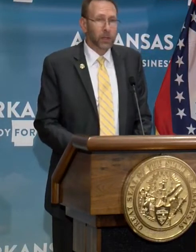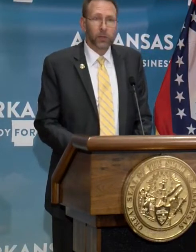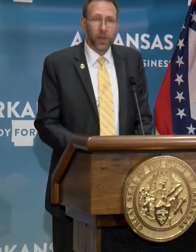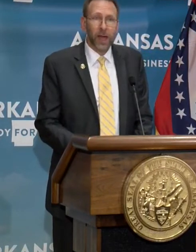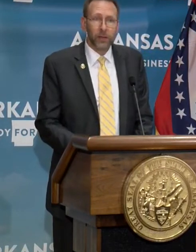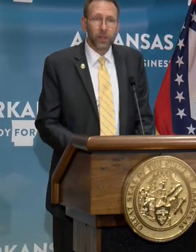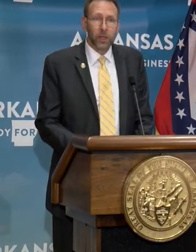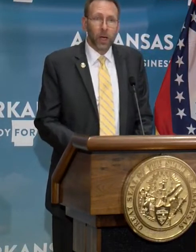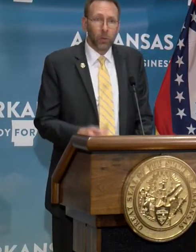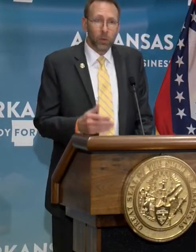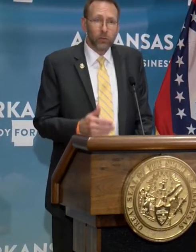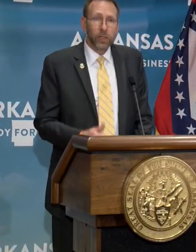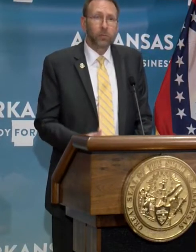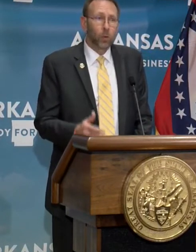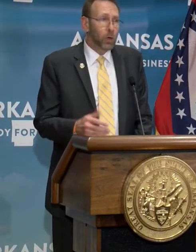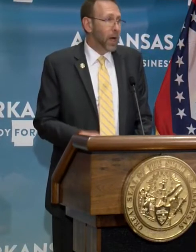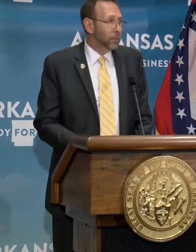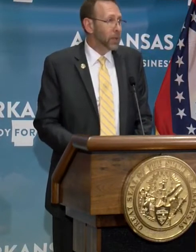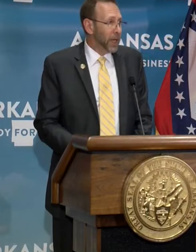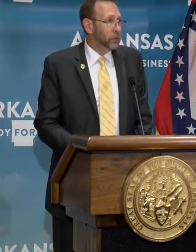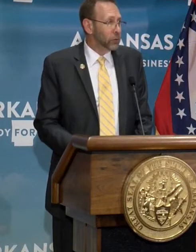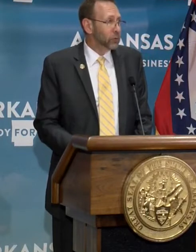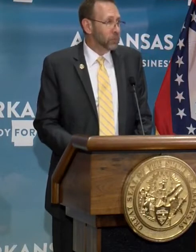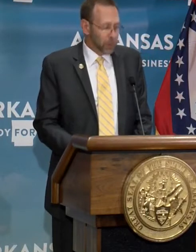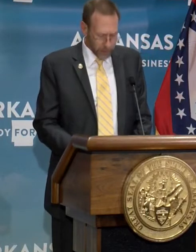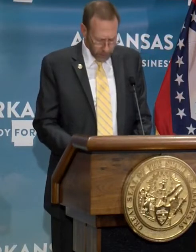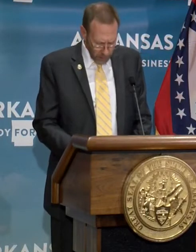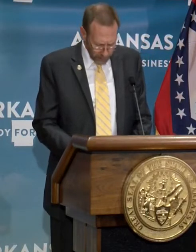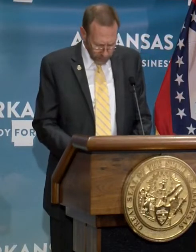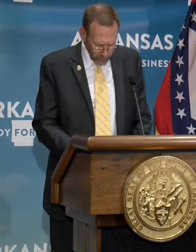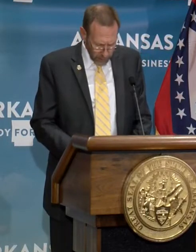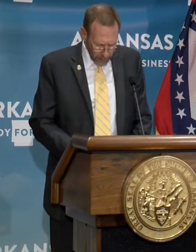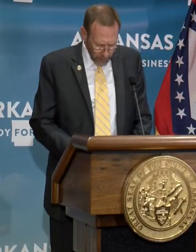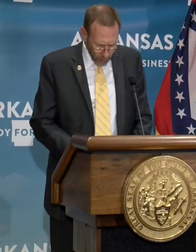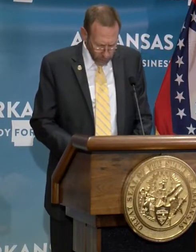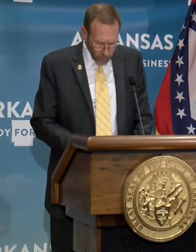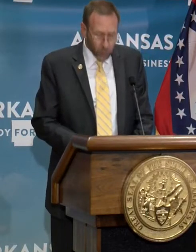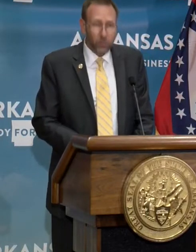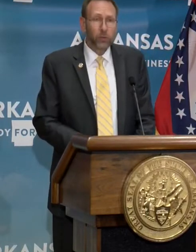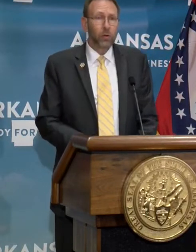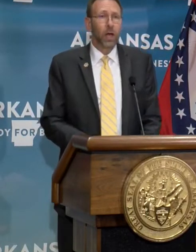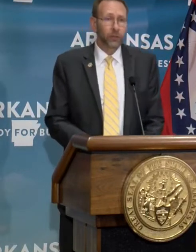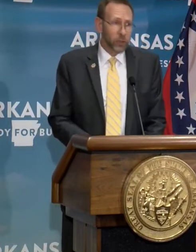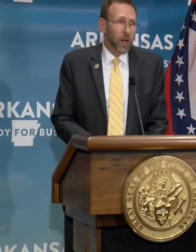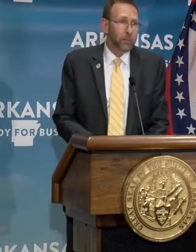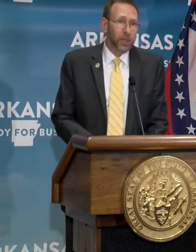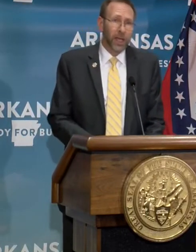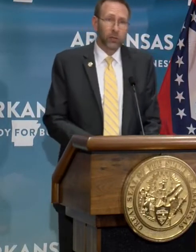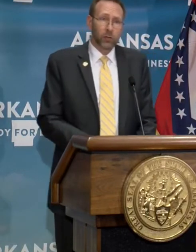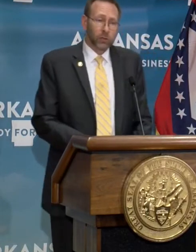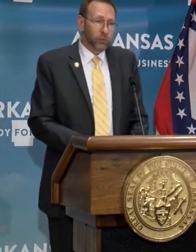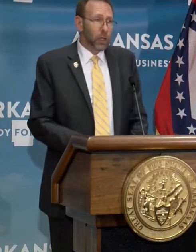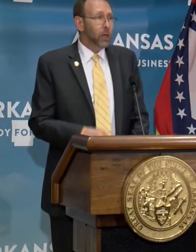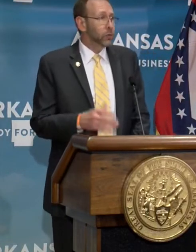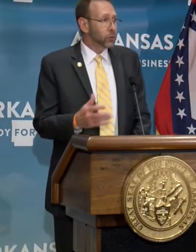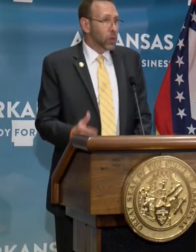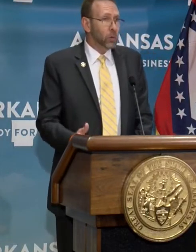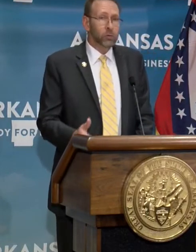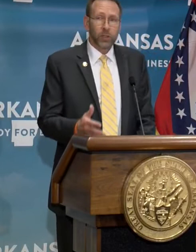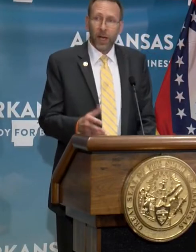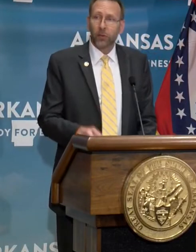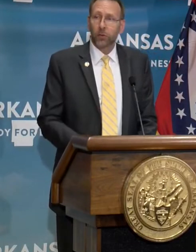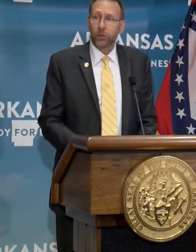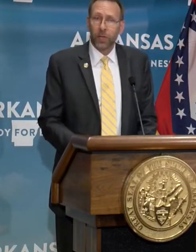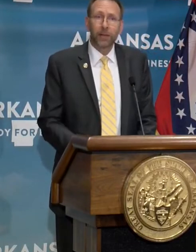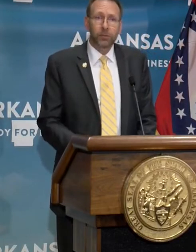expired because of that. We're seeing more complications from blood clots. Also, neurologic complications,